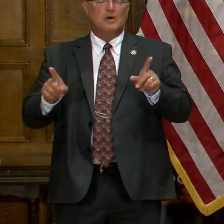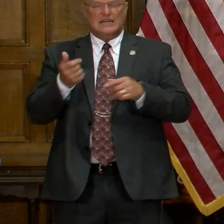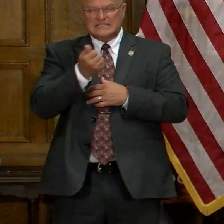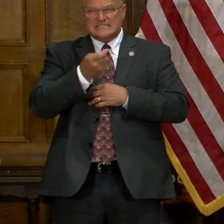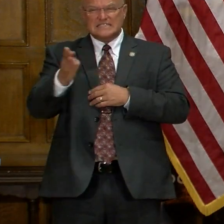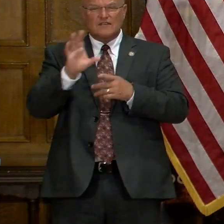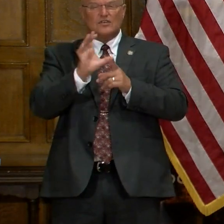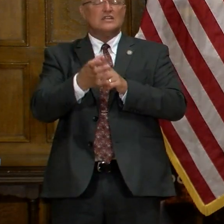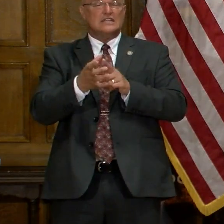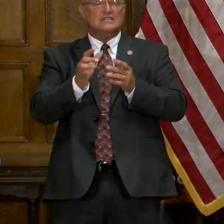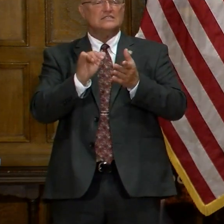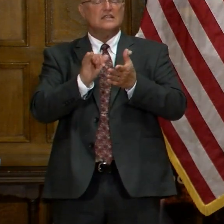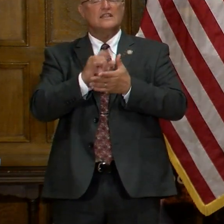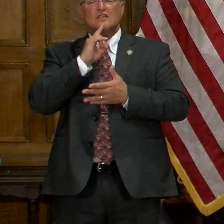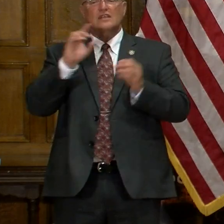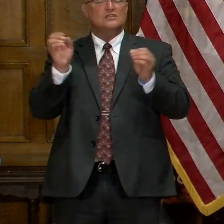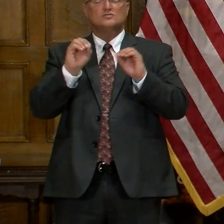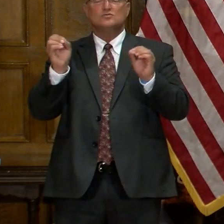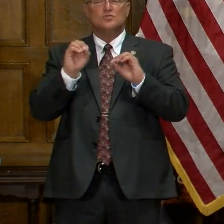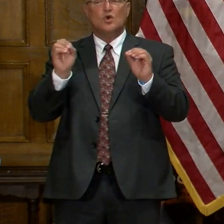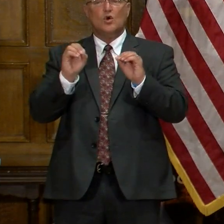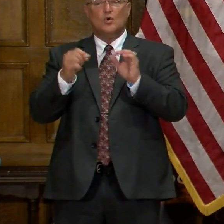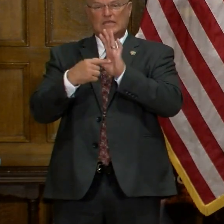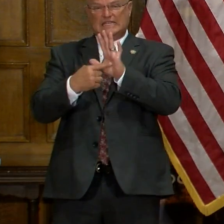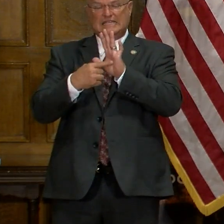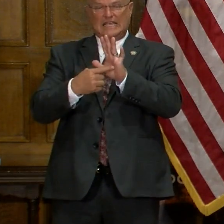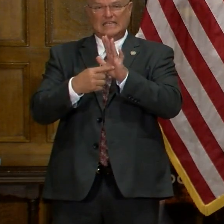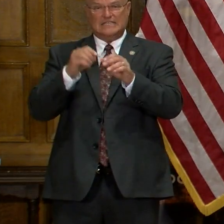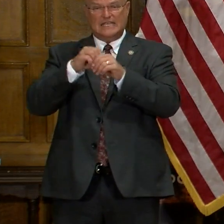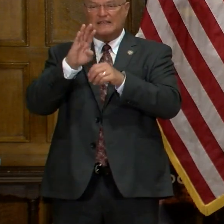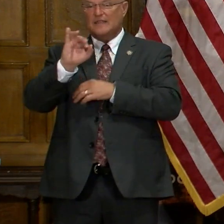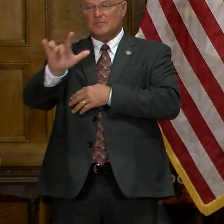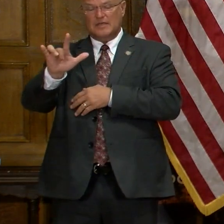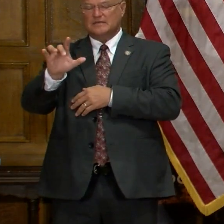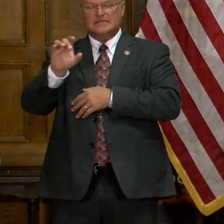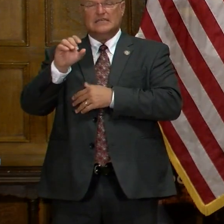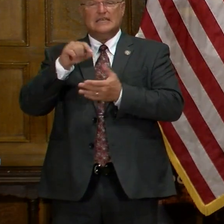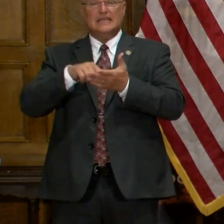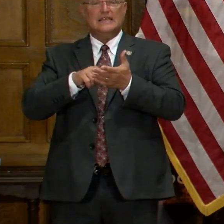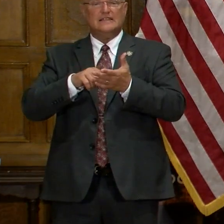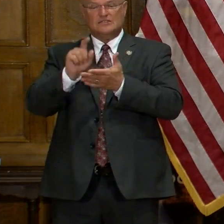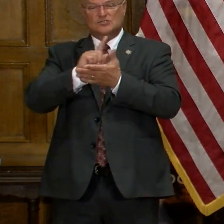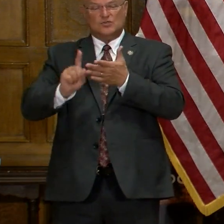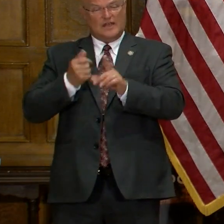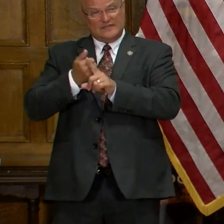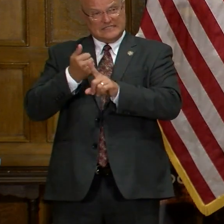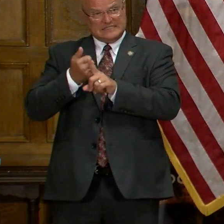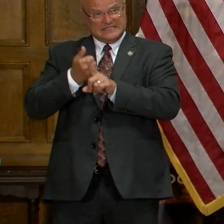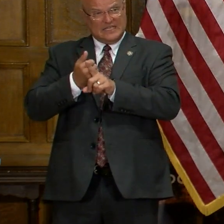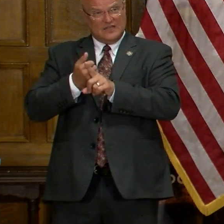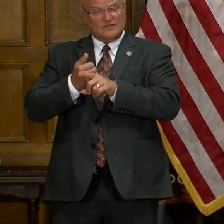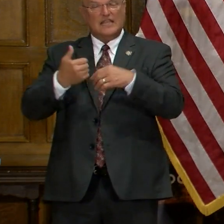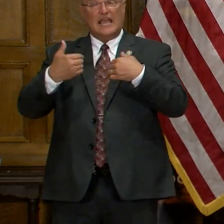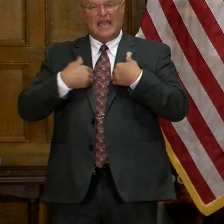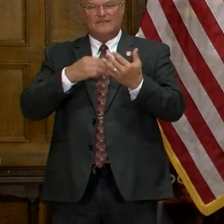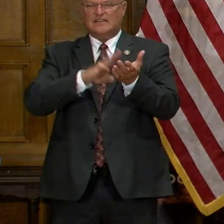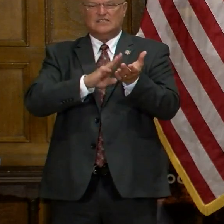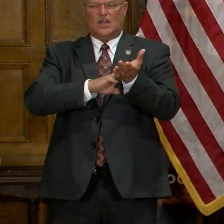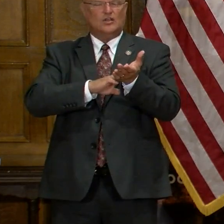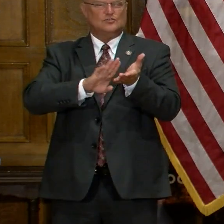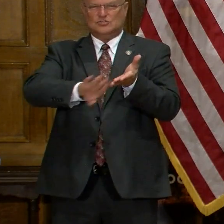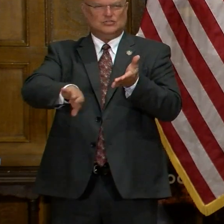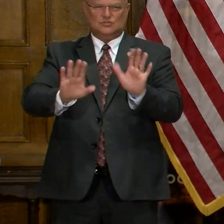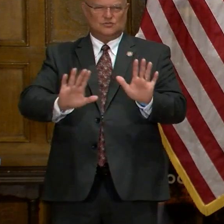number of conditions. There is no indication in the bill, in the draft itself to have a doctor's